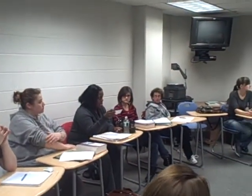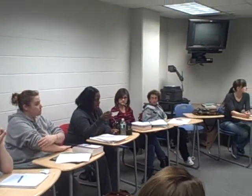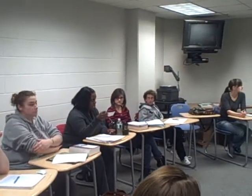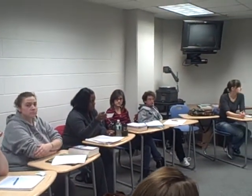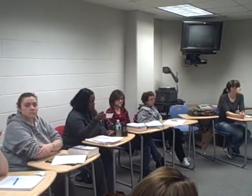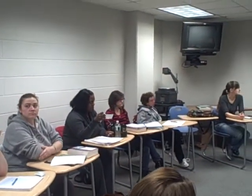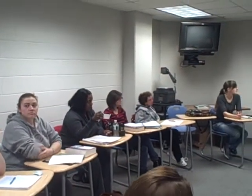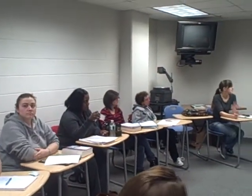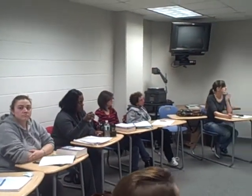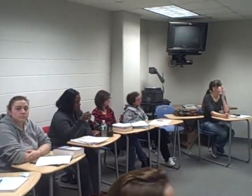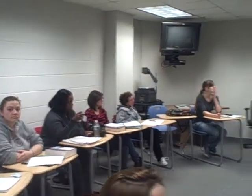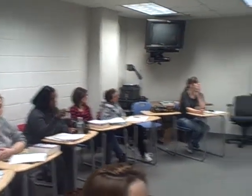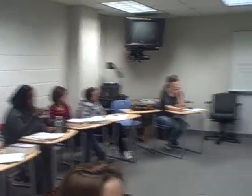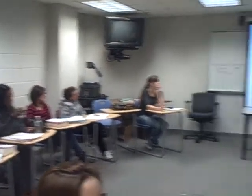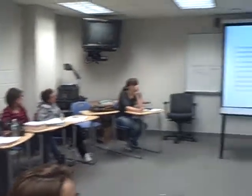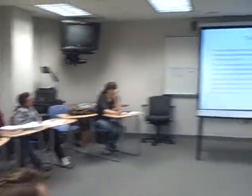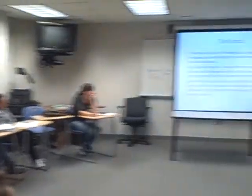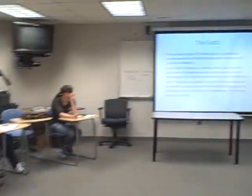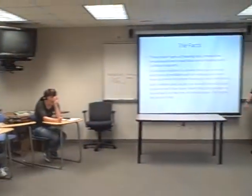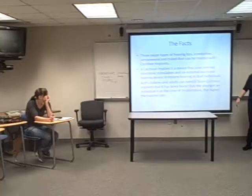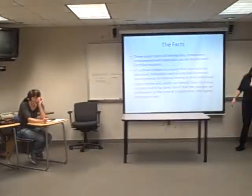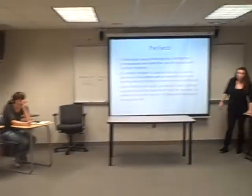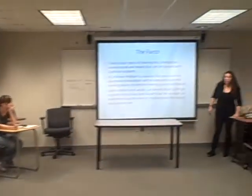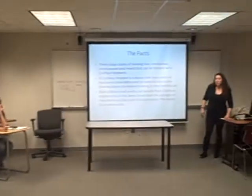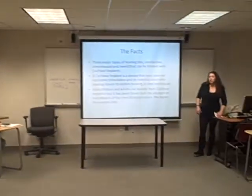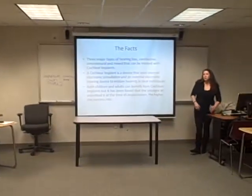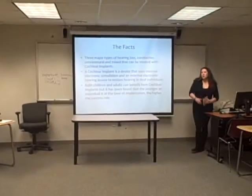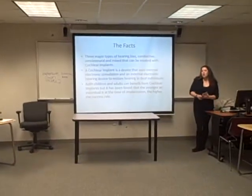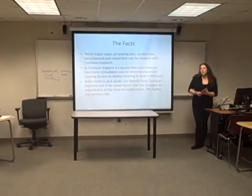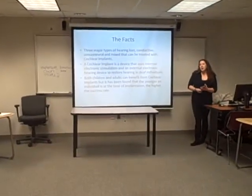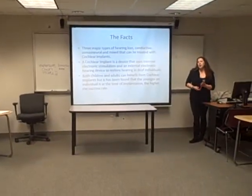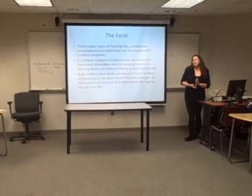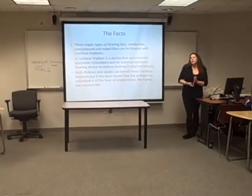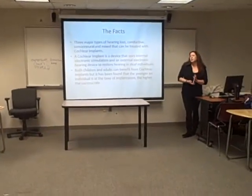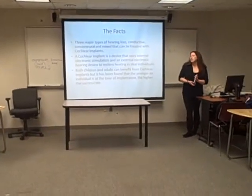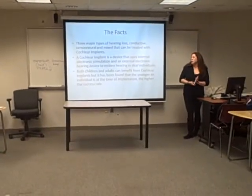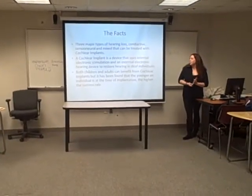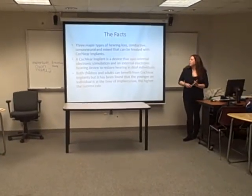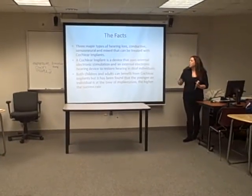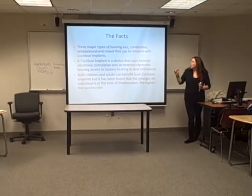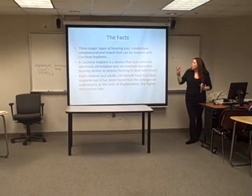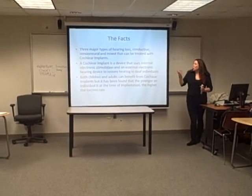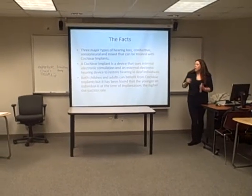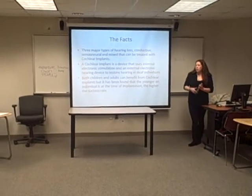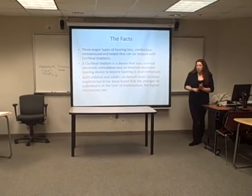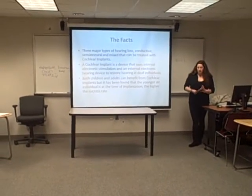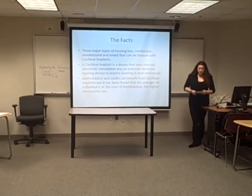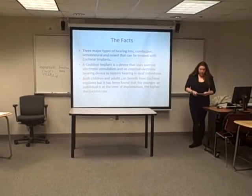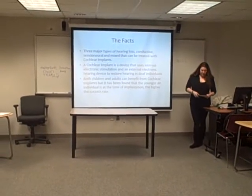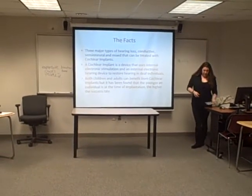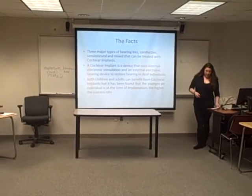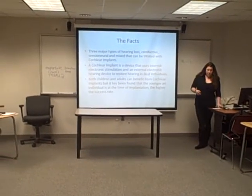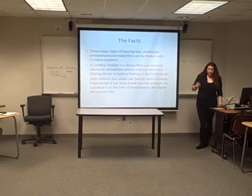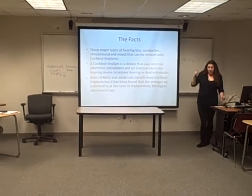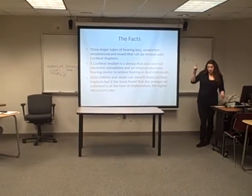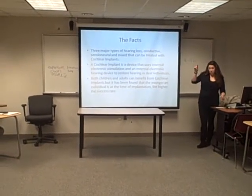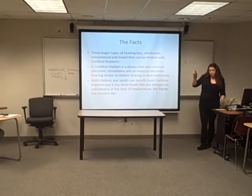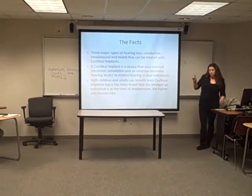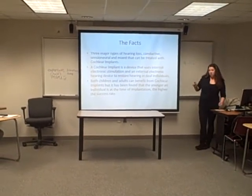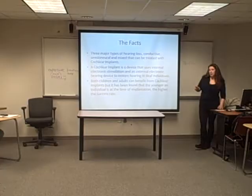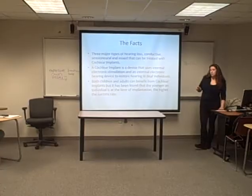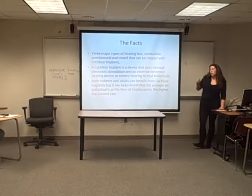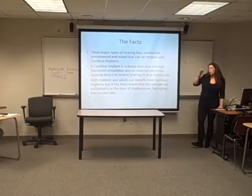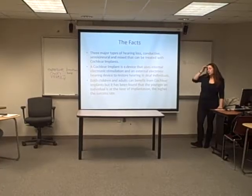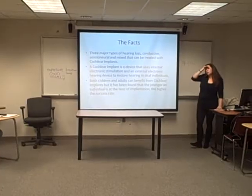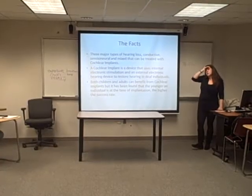with the implant? With her language, no. The only issues she has had is when an implant is implanted, the